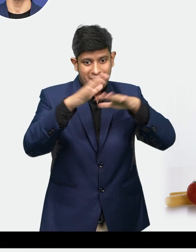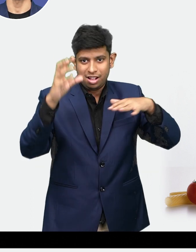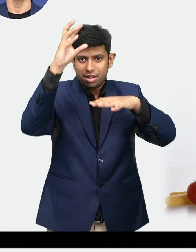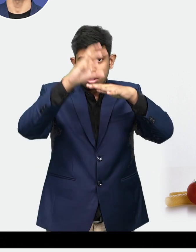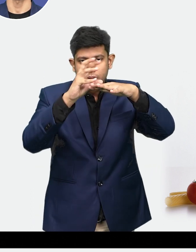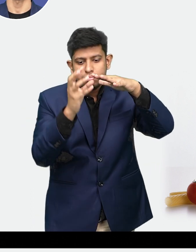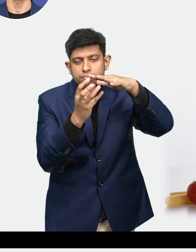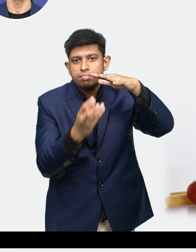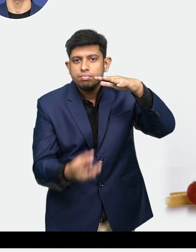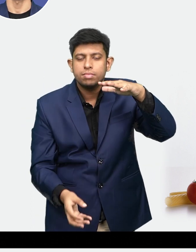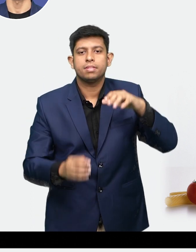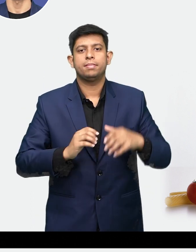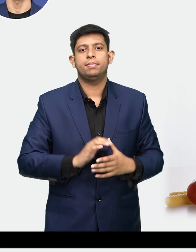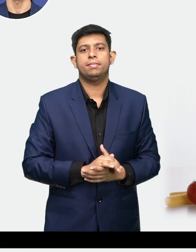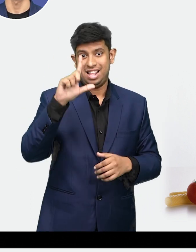sinking,